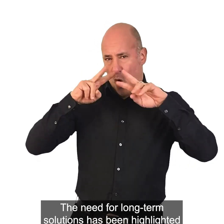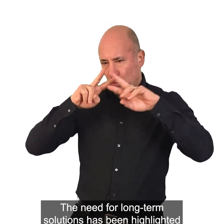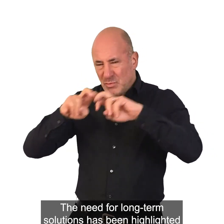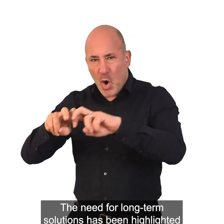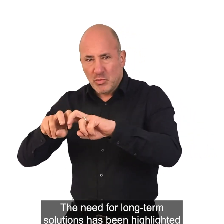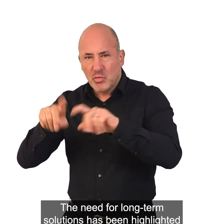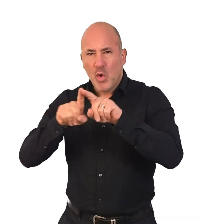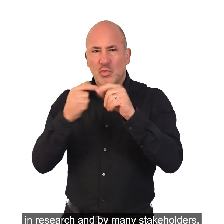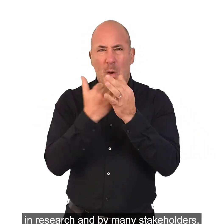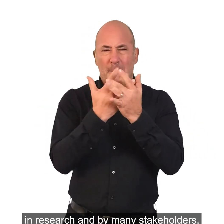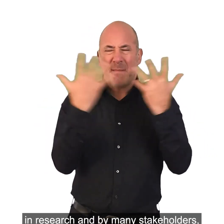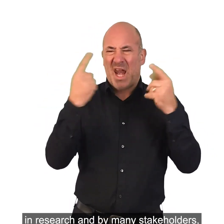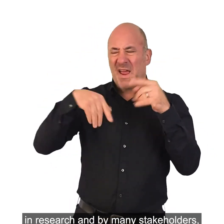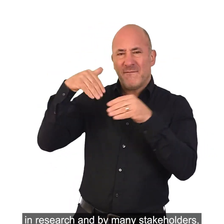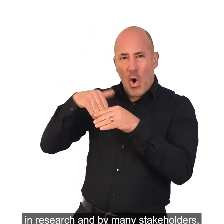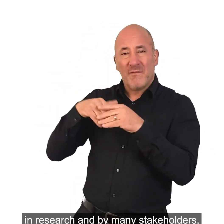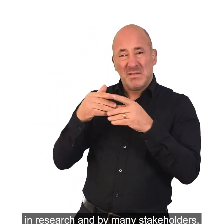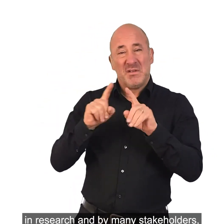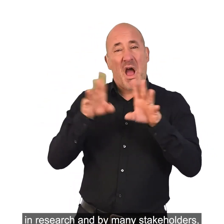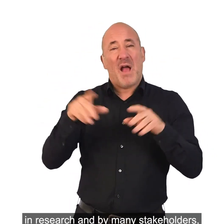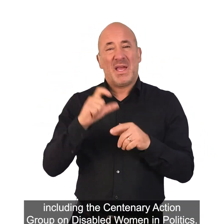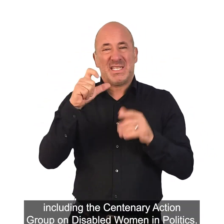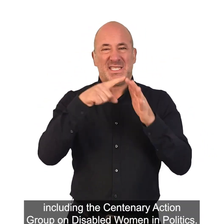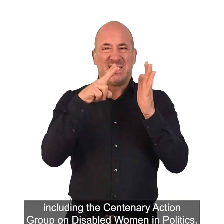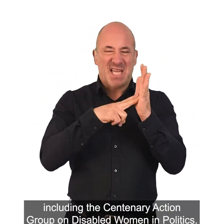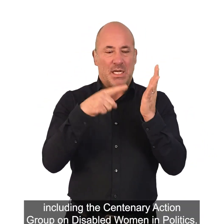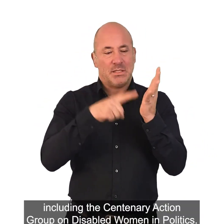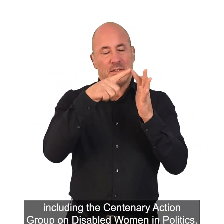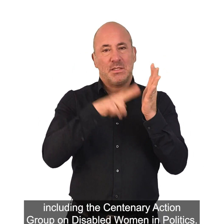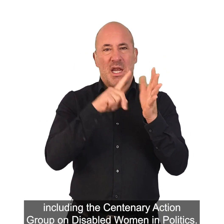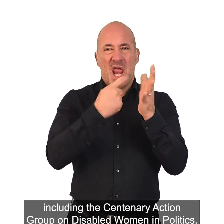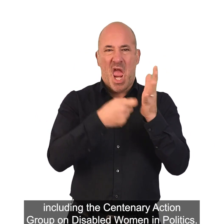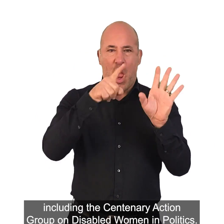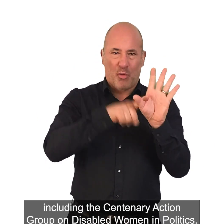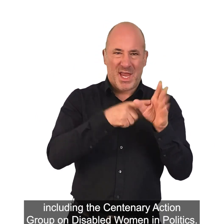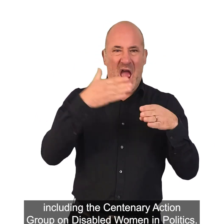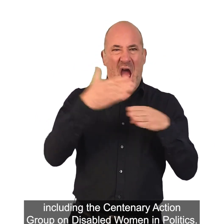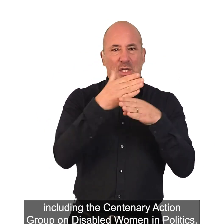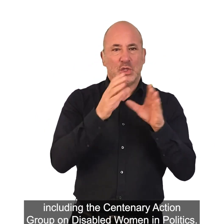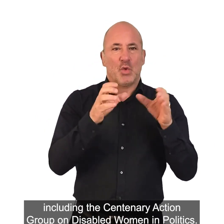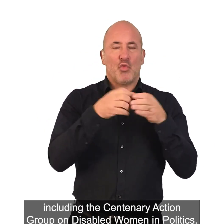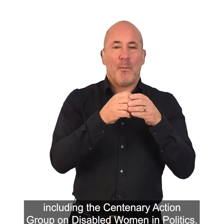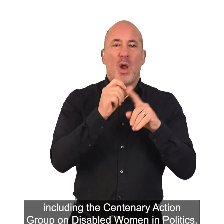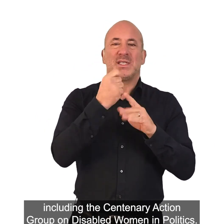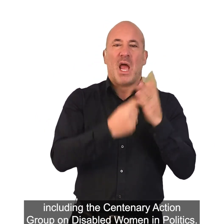highlighted in research and by many stakeholders, including the Centenary Action Group on Disabled Women in Politics.